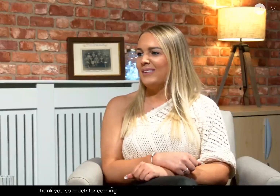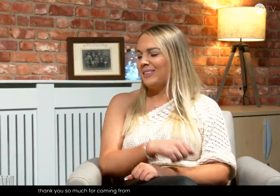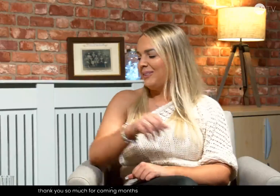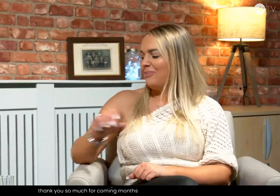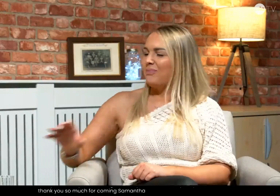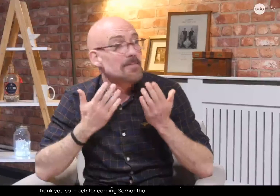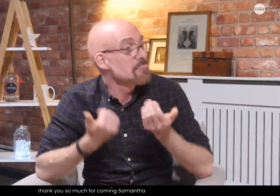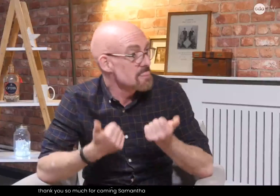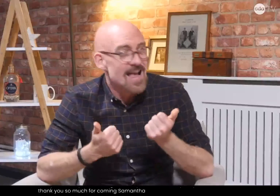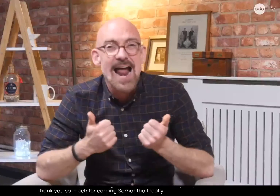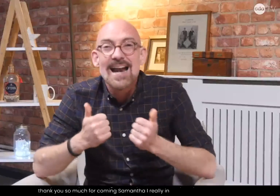it.